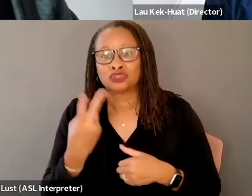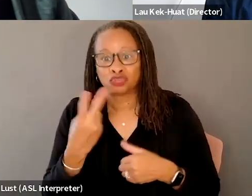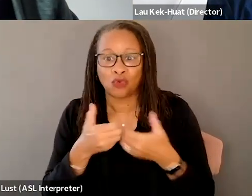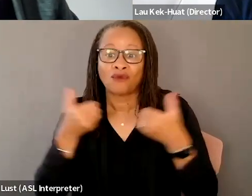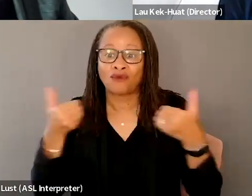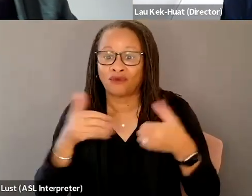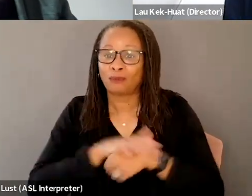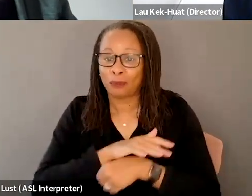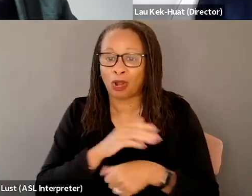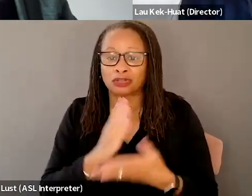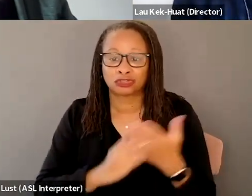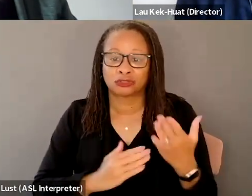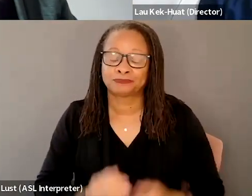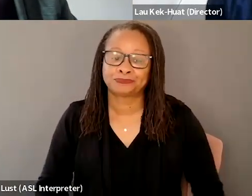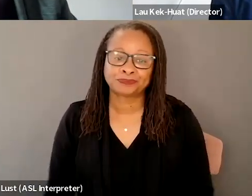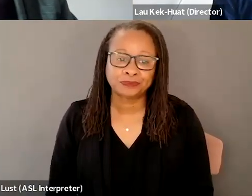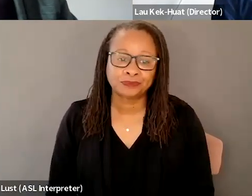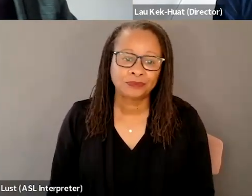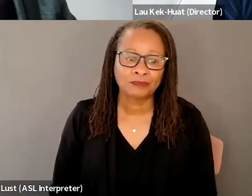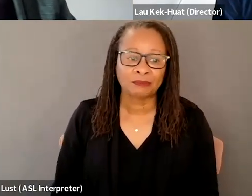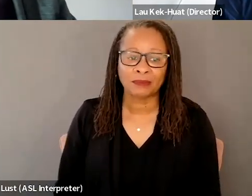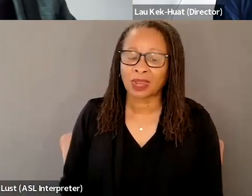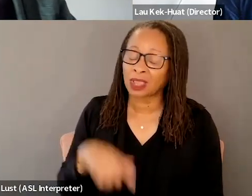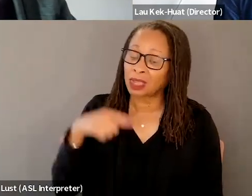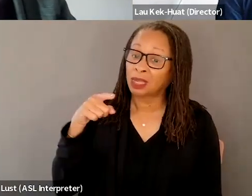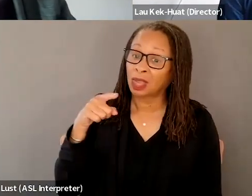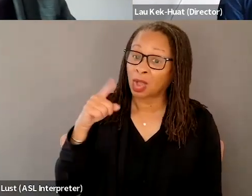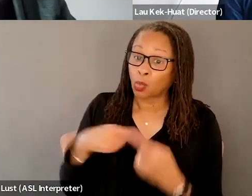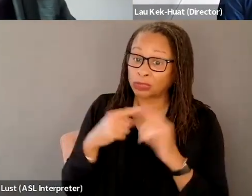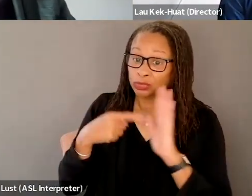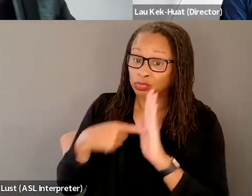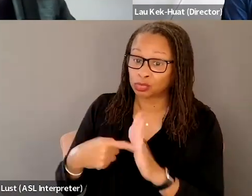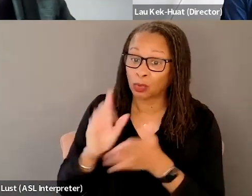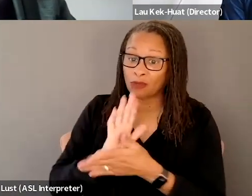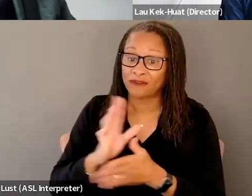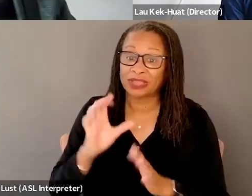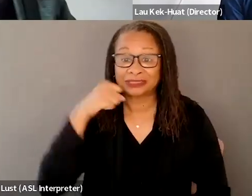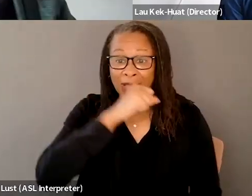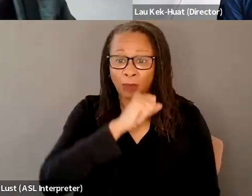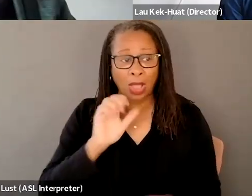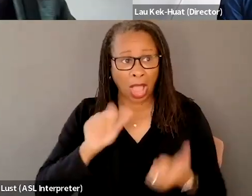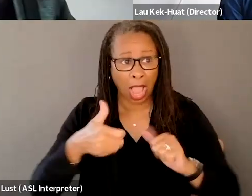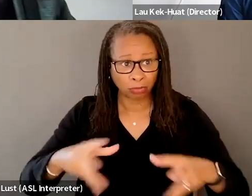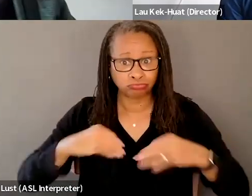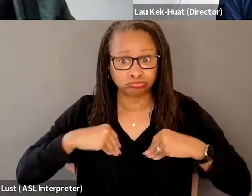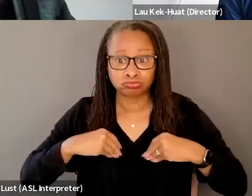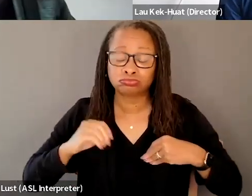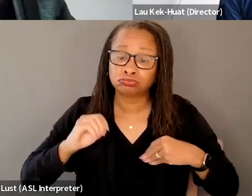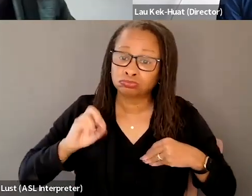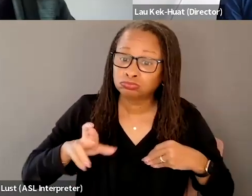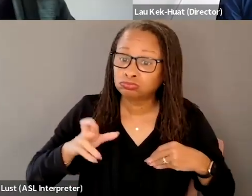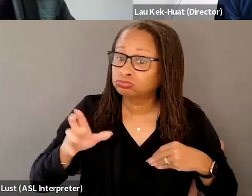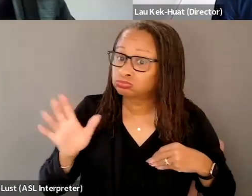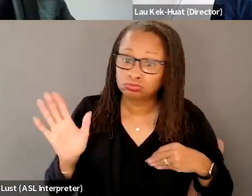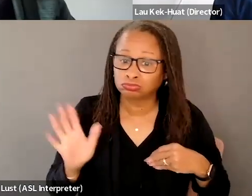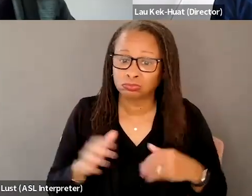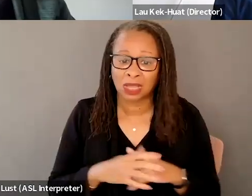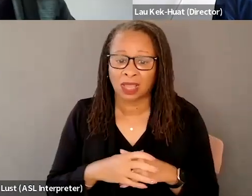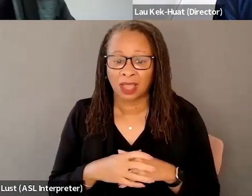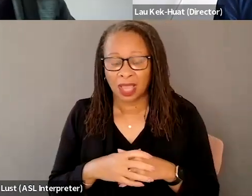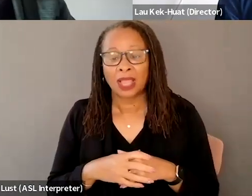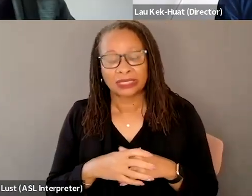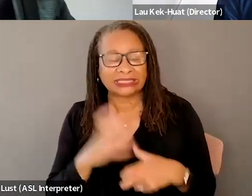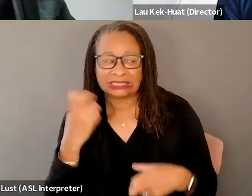Yes. And how was it received in Taiwan when it was shown there? Okay. I would say it's a difficult film for